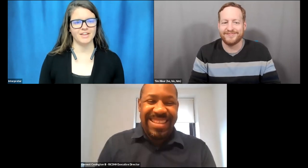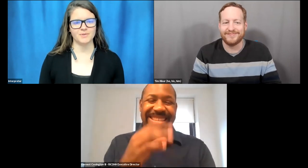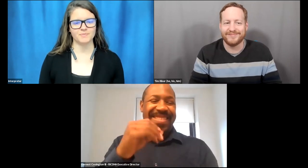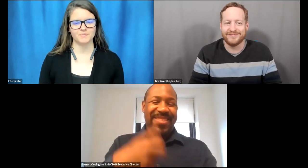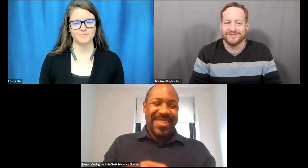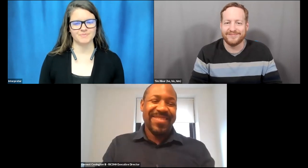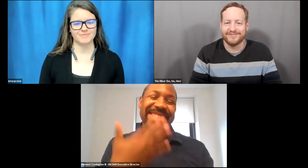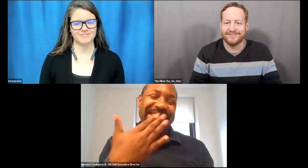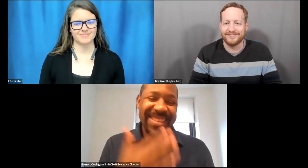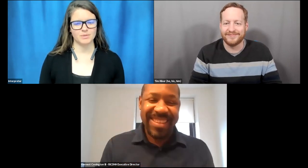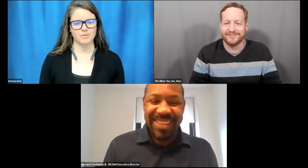you. No problem.